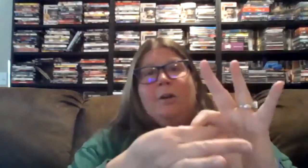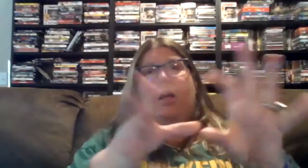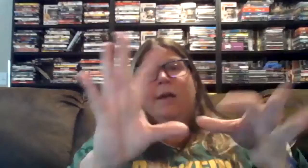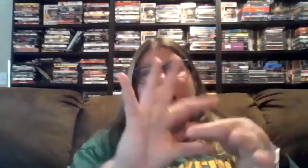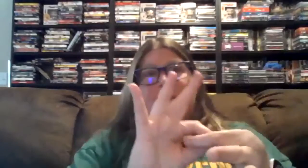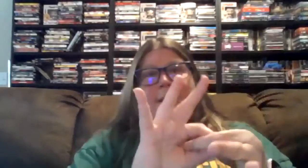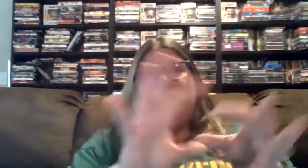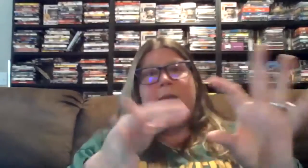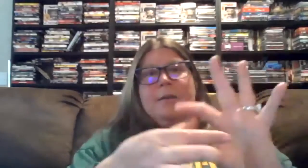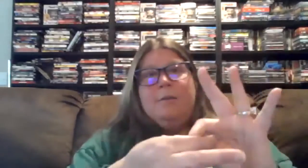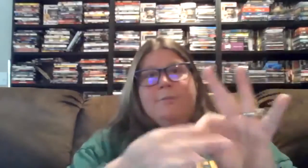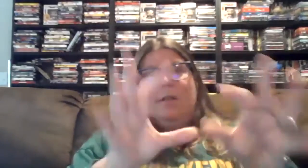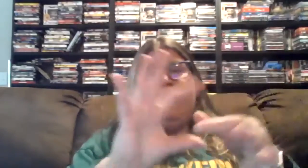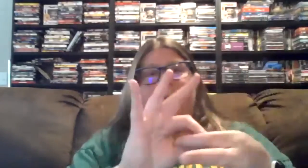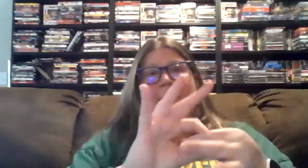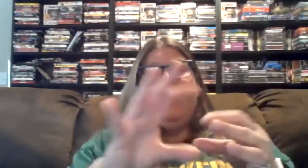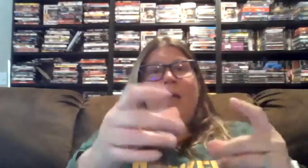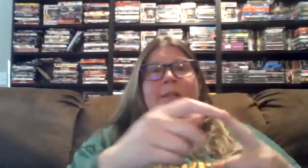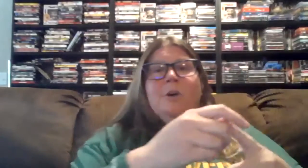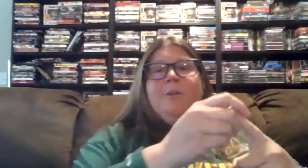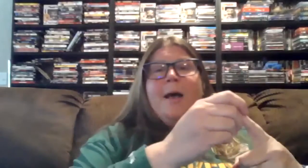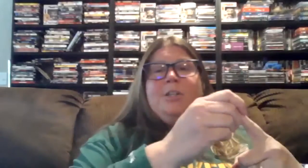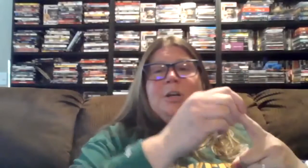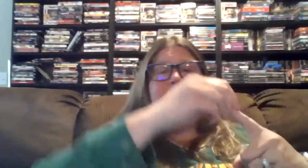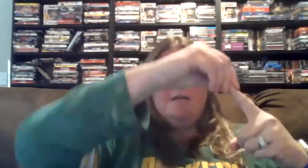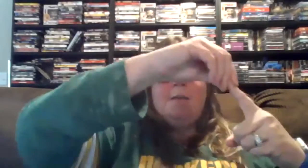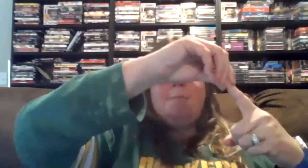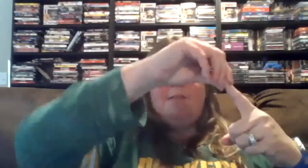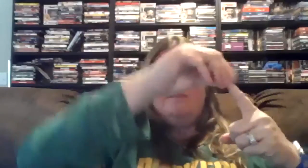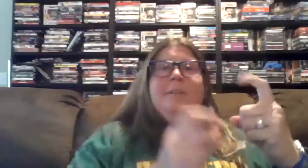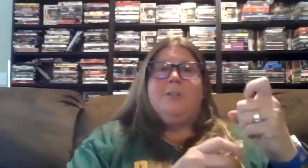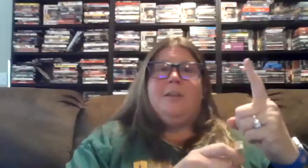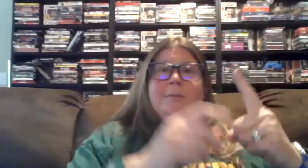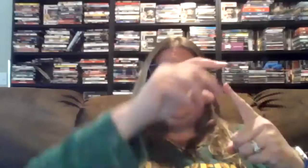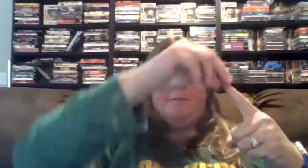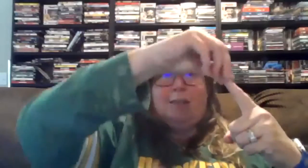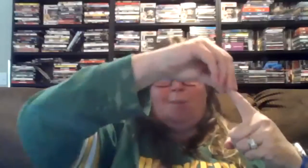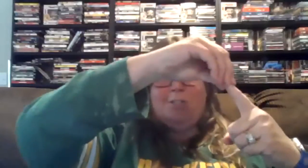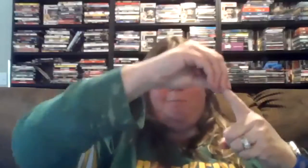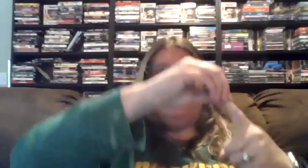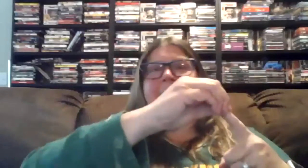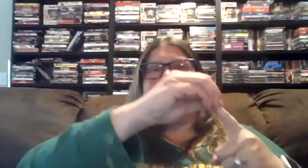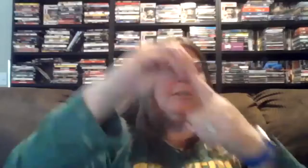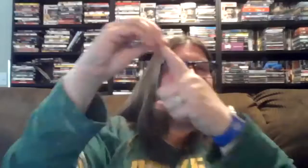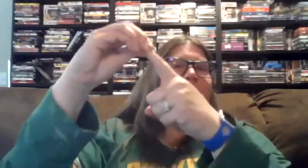all connected for Olympics. And so special means like you're this special person. So